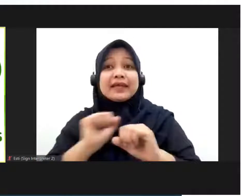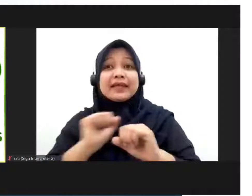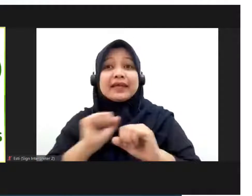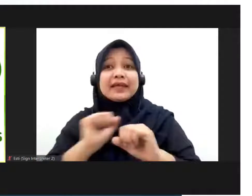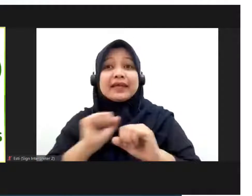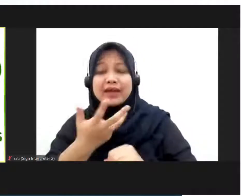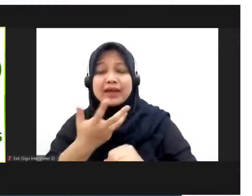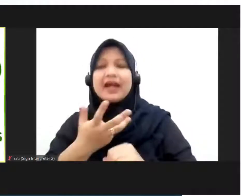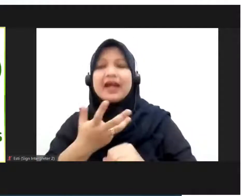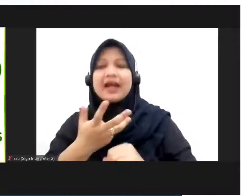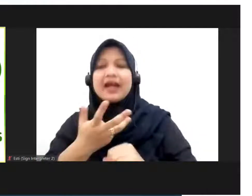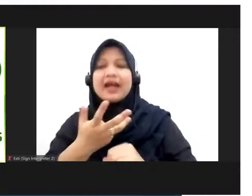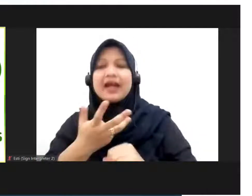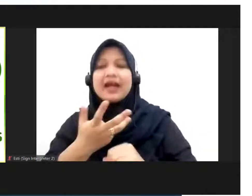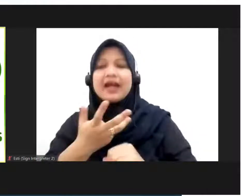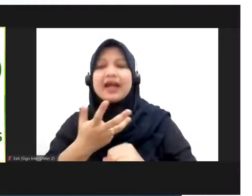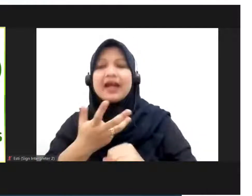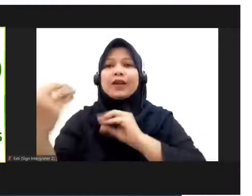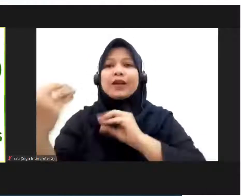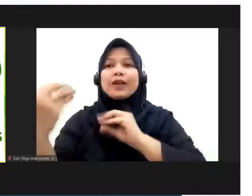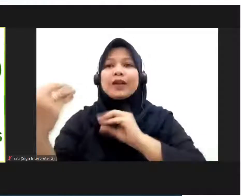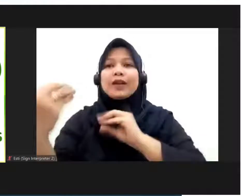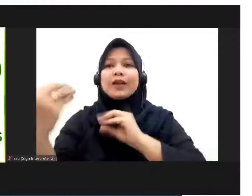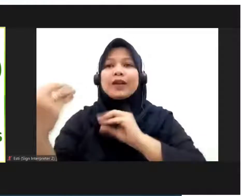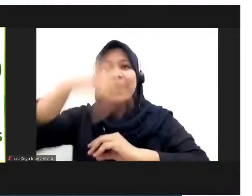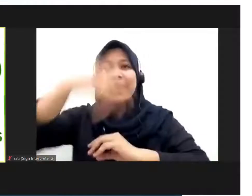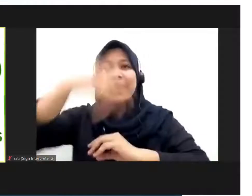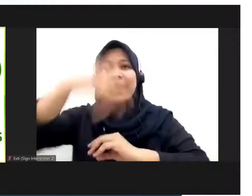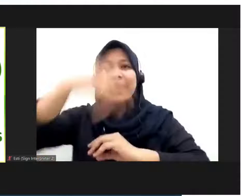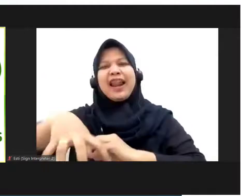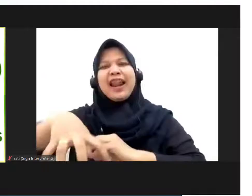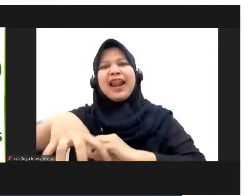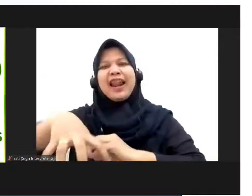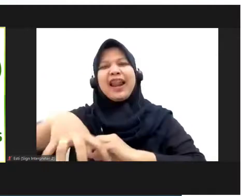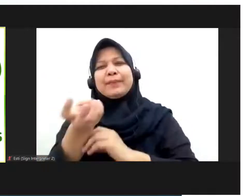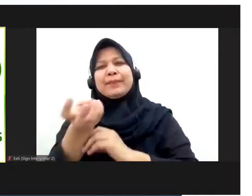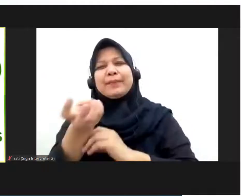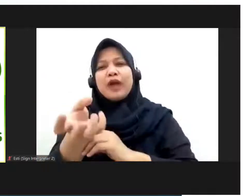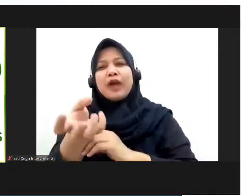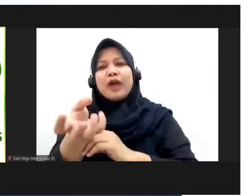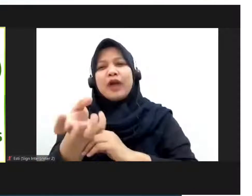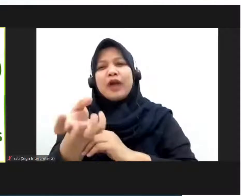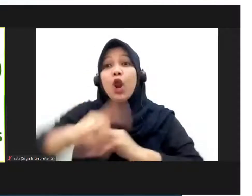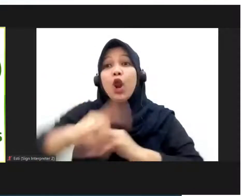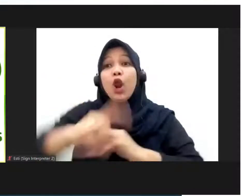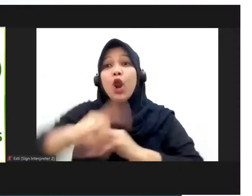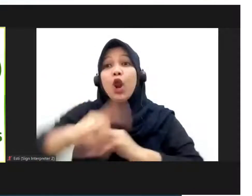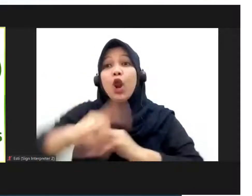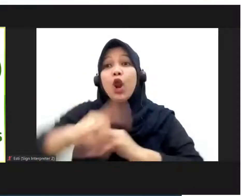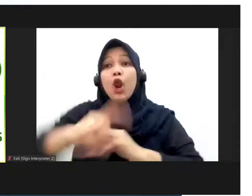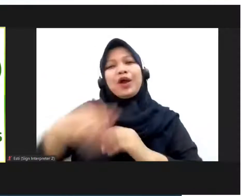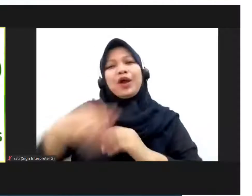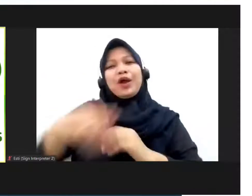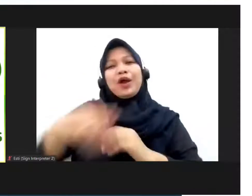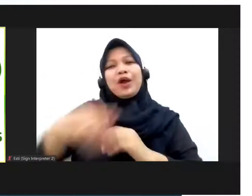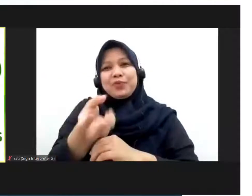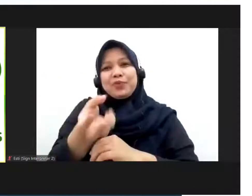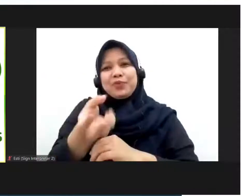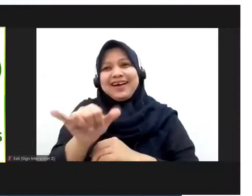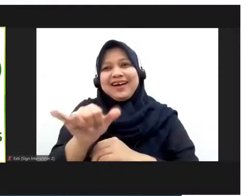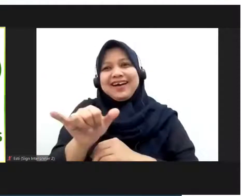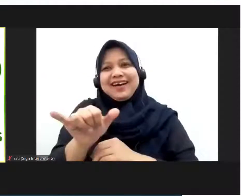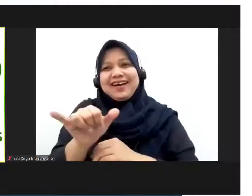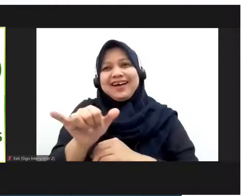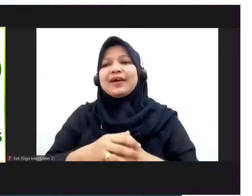local government, and it's much easier, you know, when you do local, it's much easier, um,